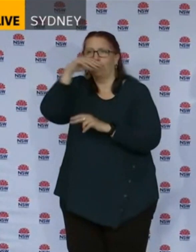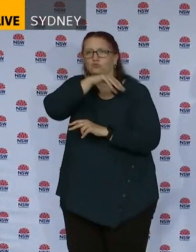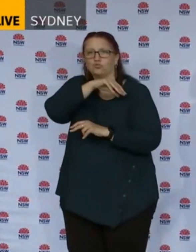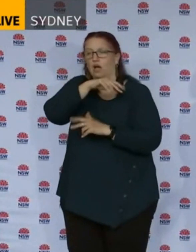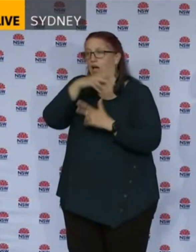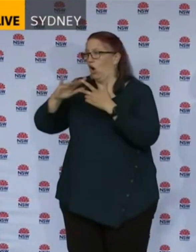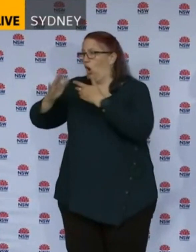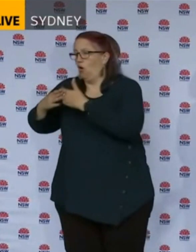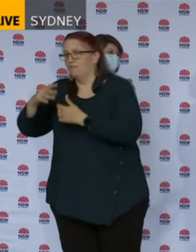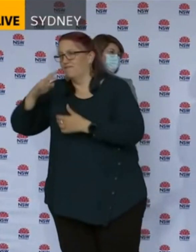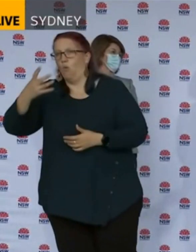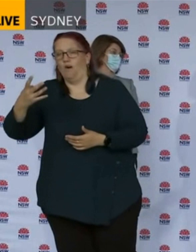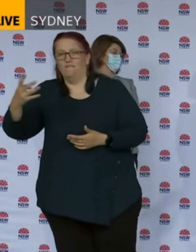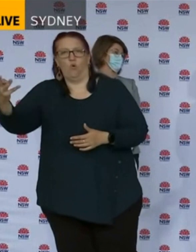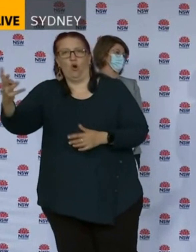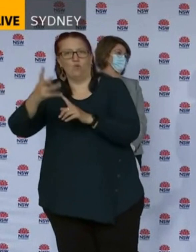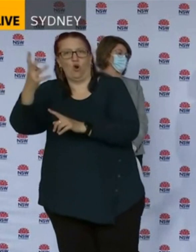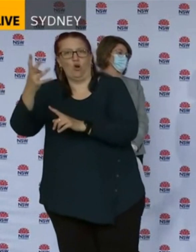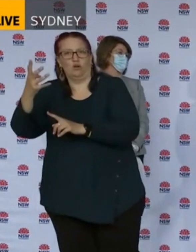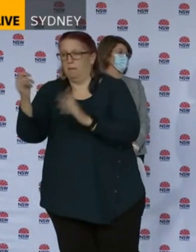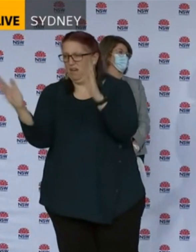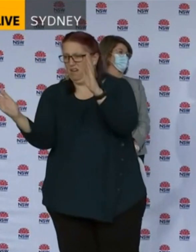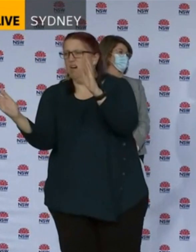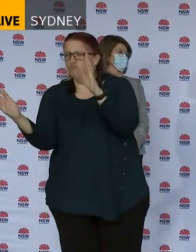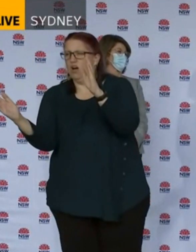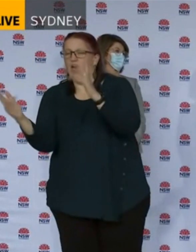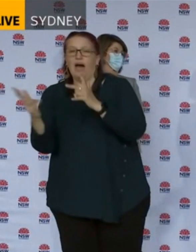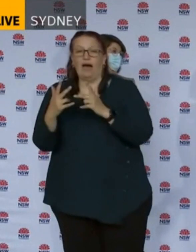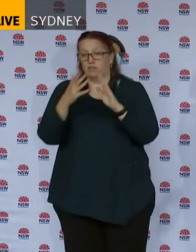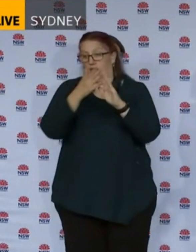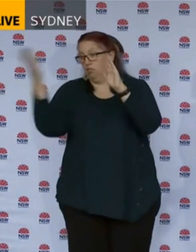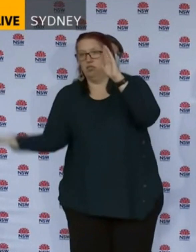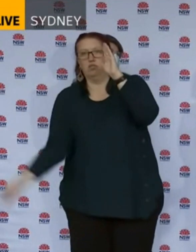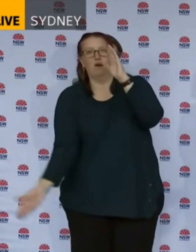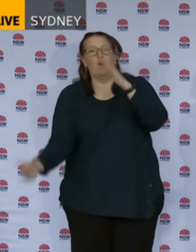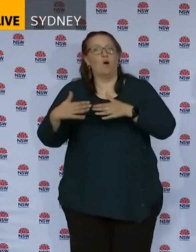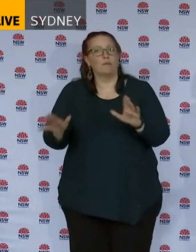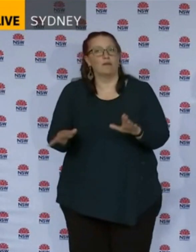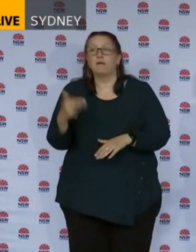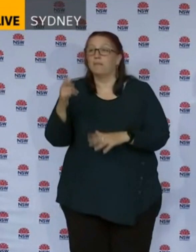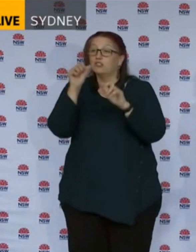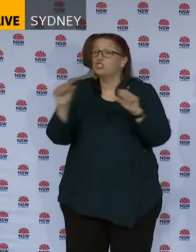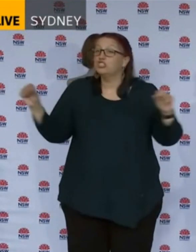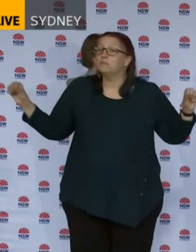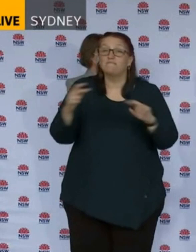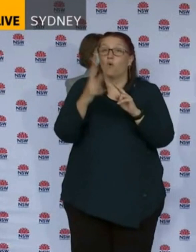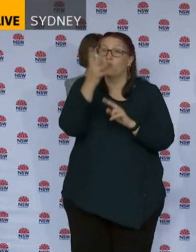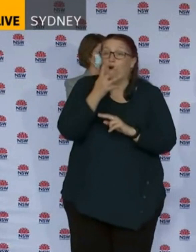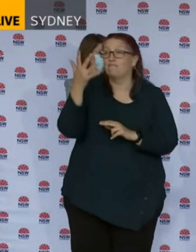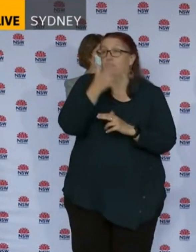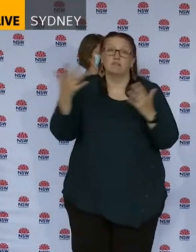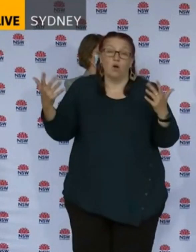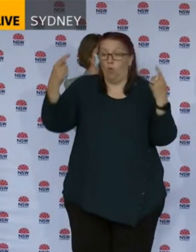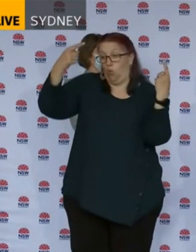are open for longer, we might take a very precautionary approach because people may be in, say, for instance, a gym for 4 hours or 5